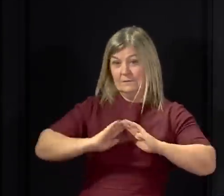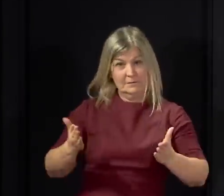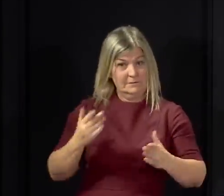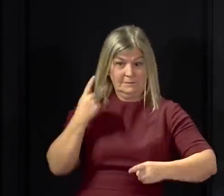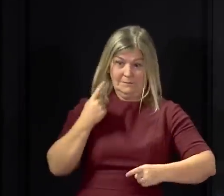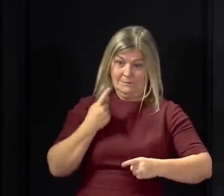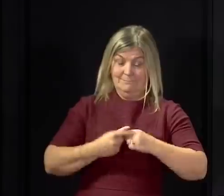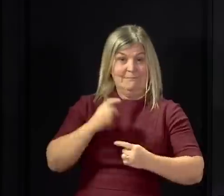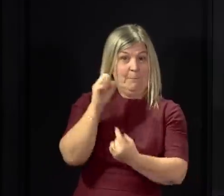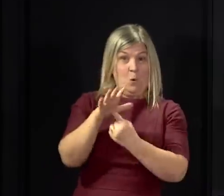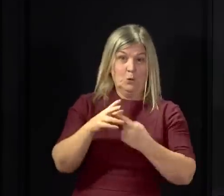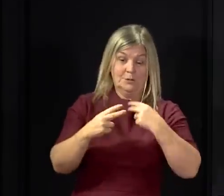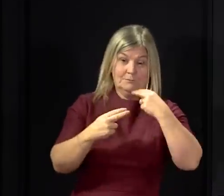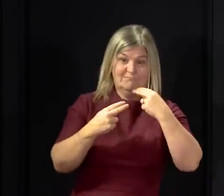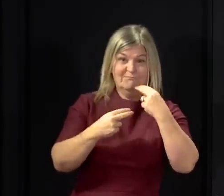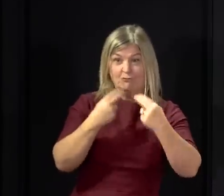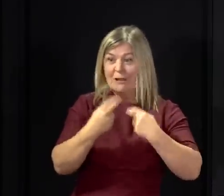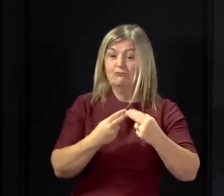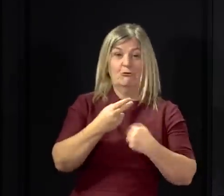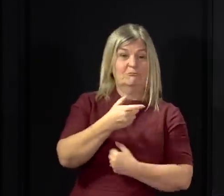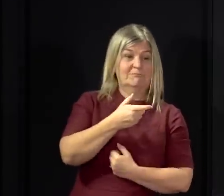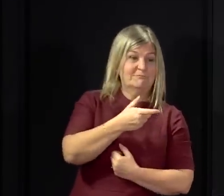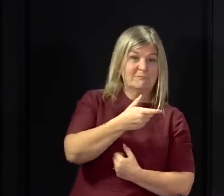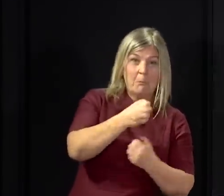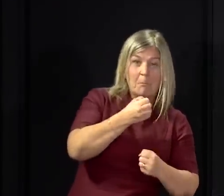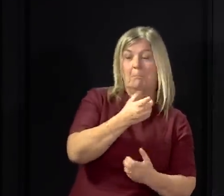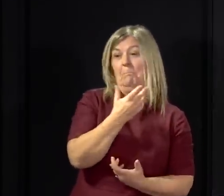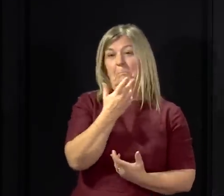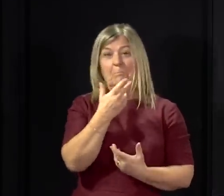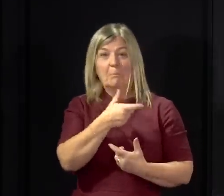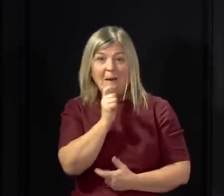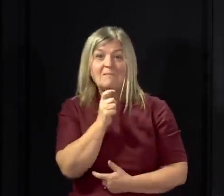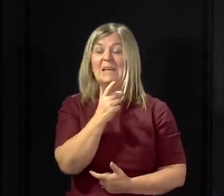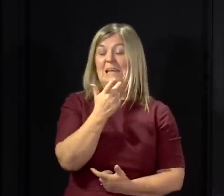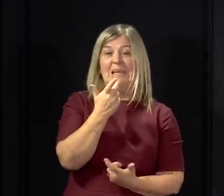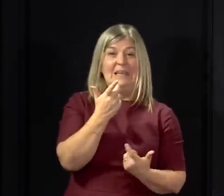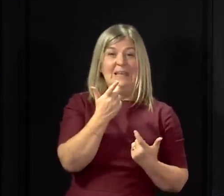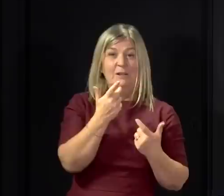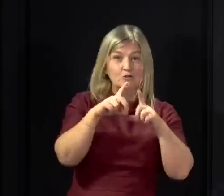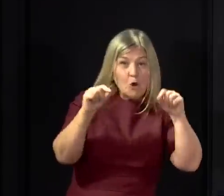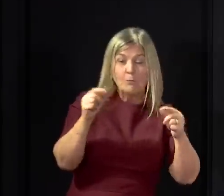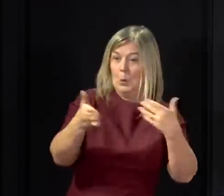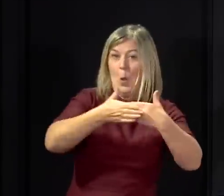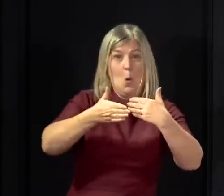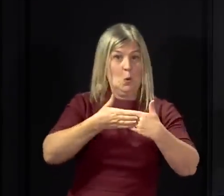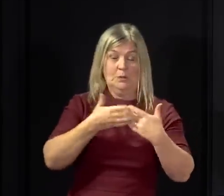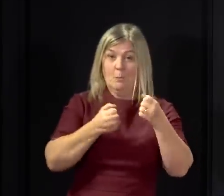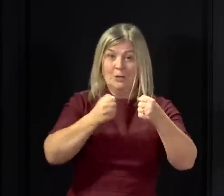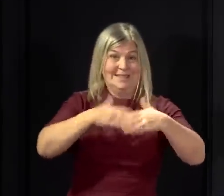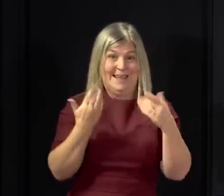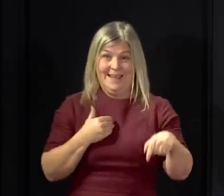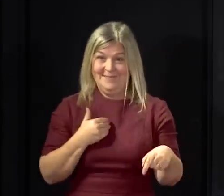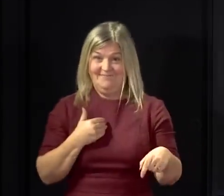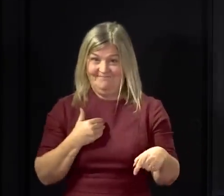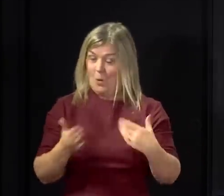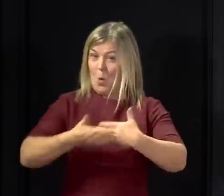will close, as will pubs, cafes and restaurants. Takeaway food will continue to be allowed. Finally, since the summer, we have been